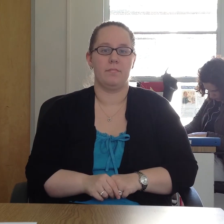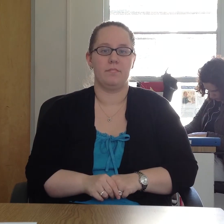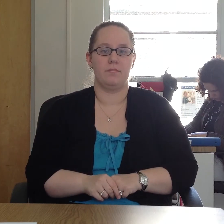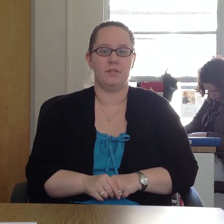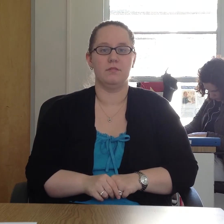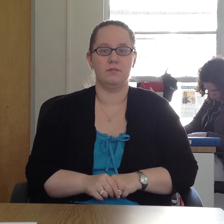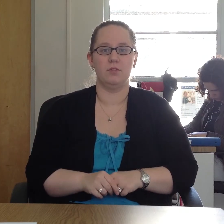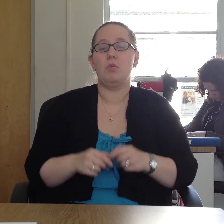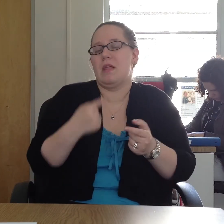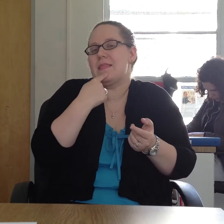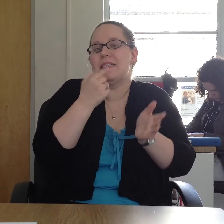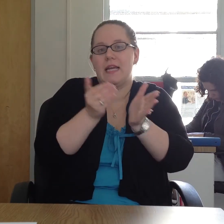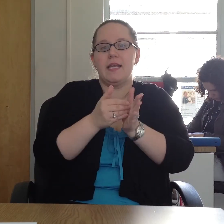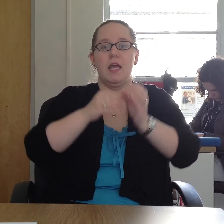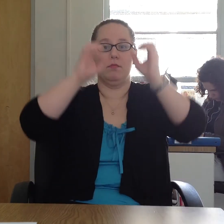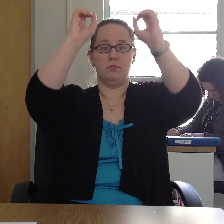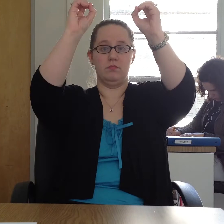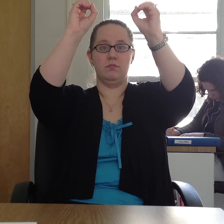and so on.